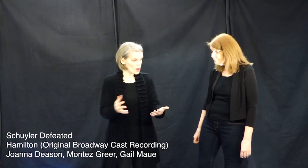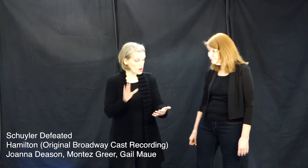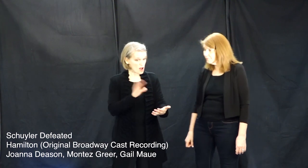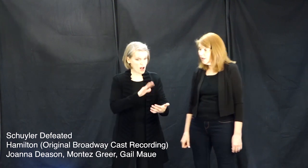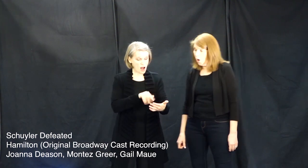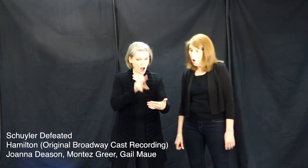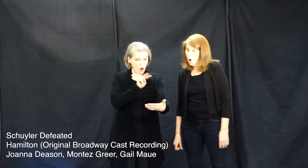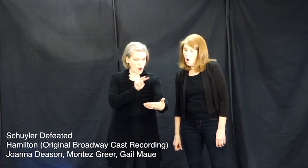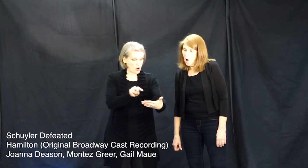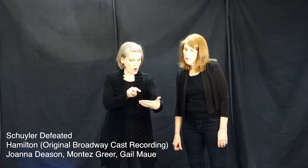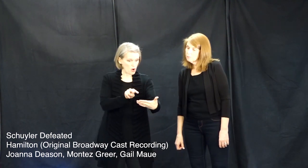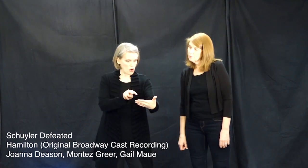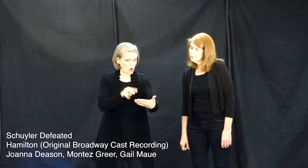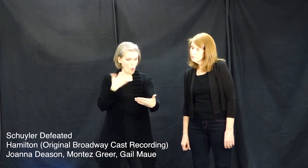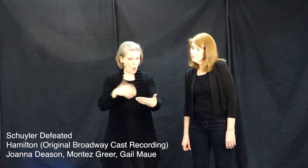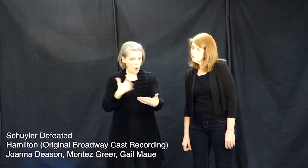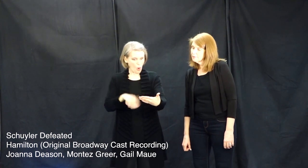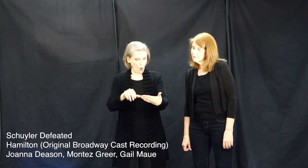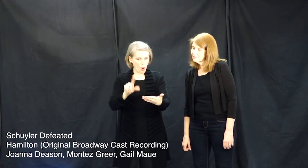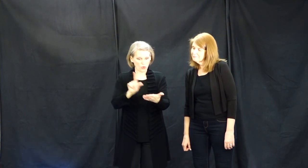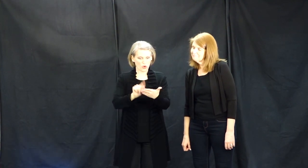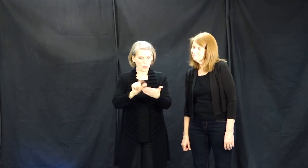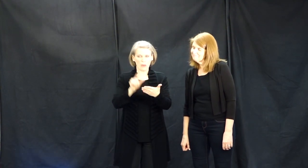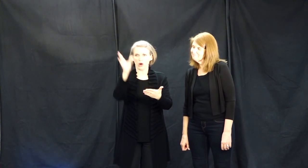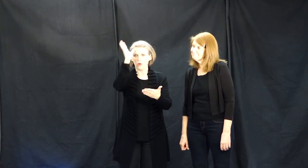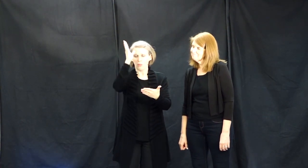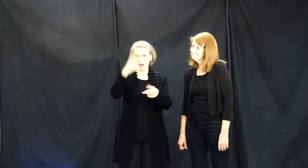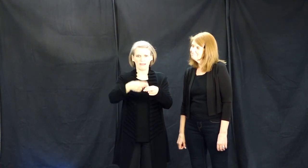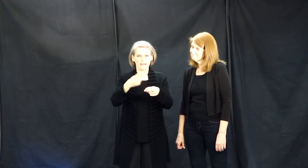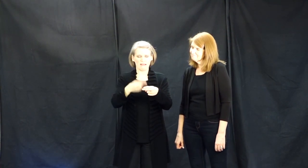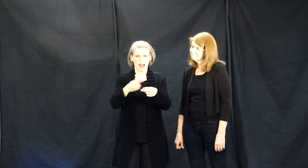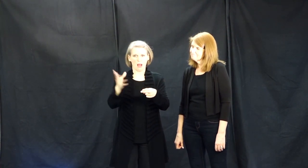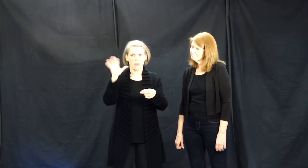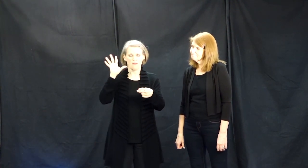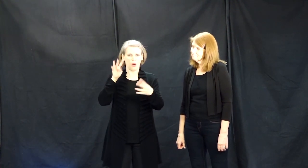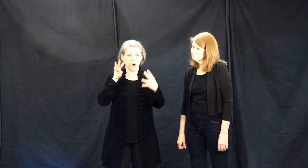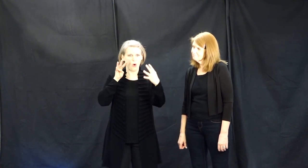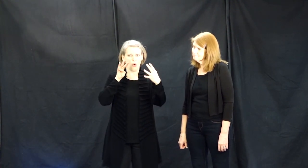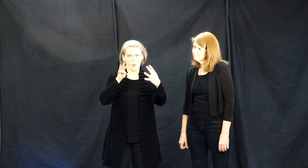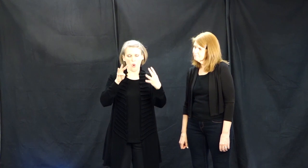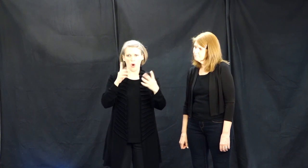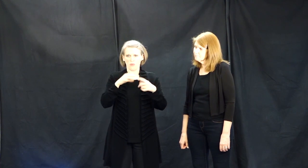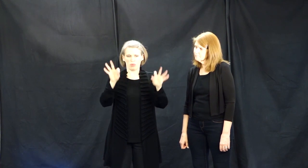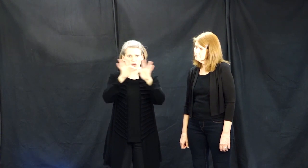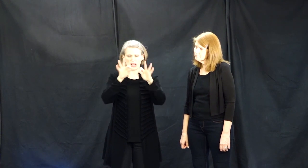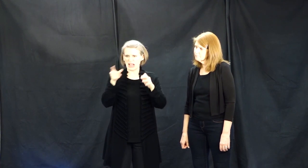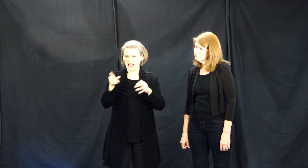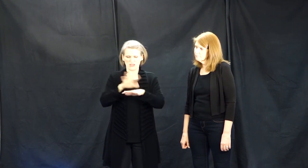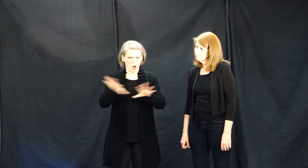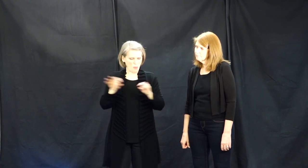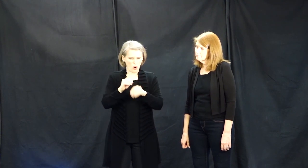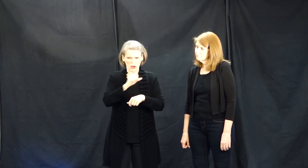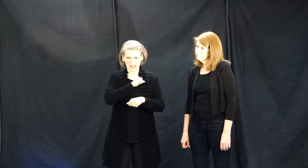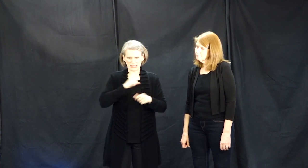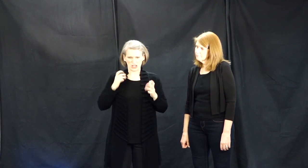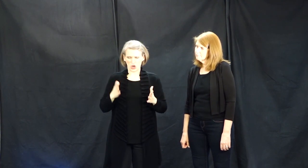Look! Grandpa's in the paper. War hero Philip Schuyler loses Senate seat to young upstart Aaron Burr.